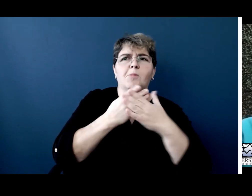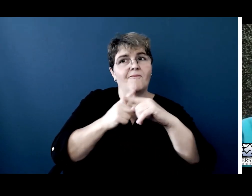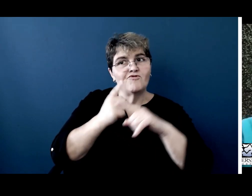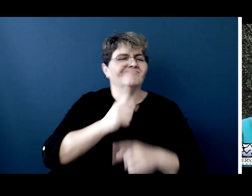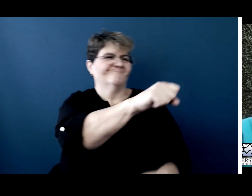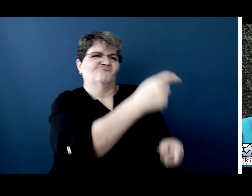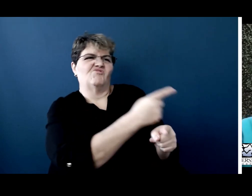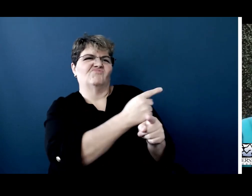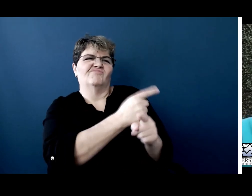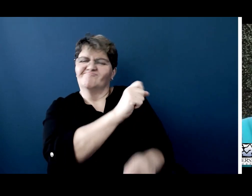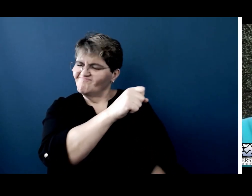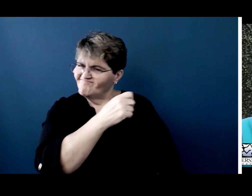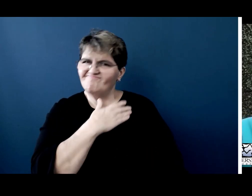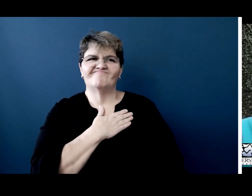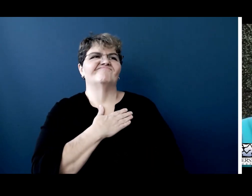The